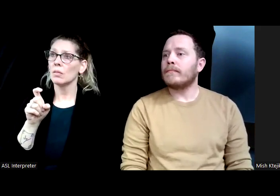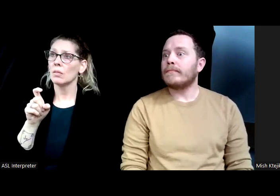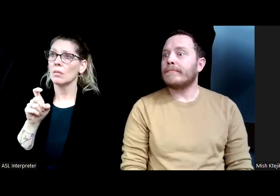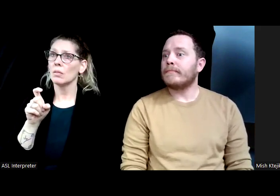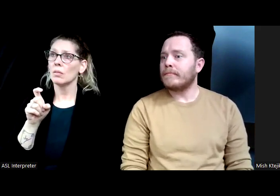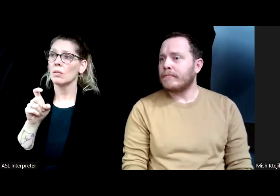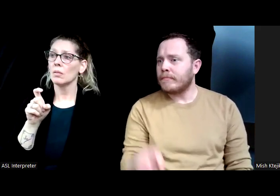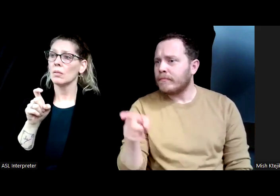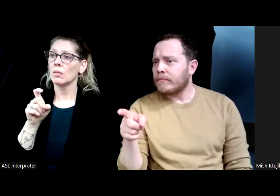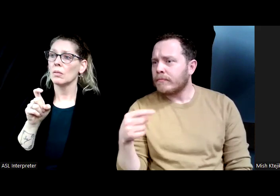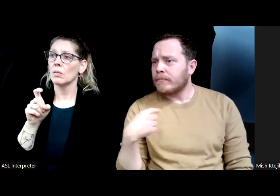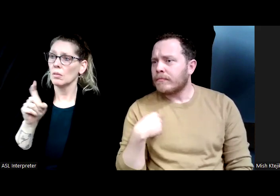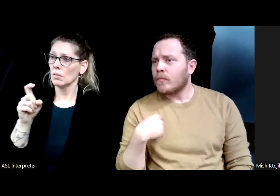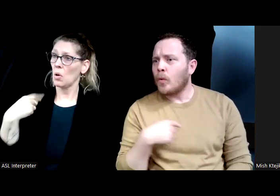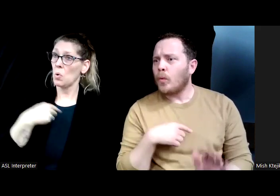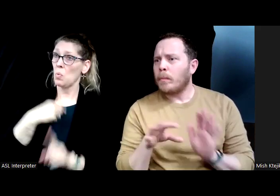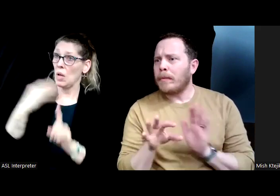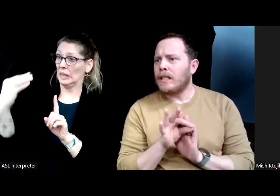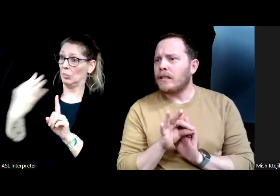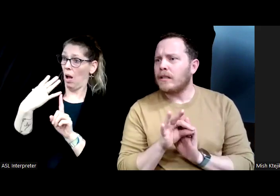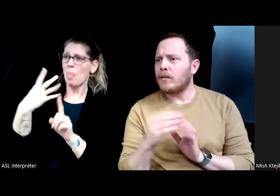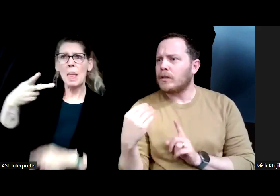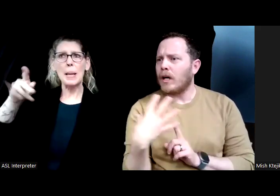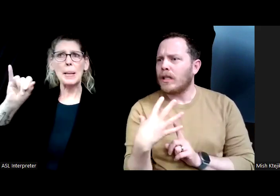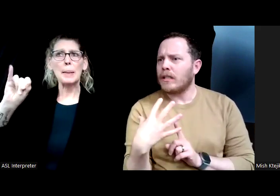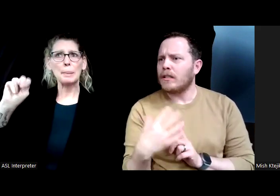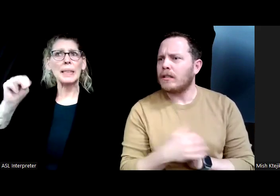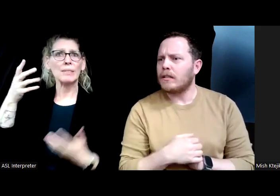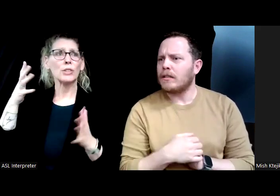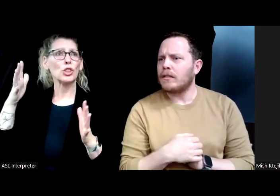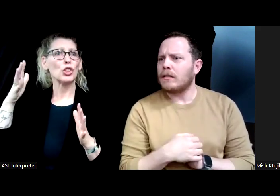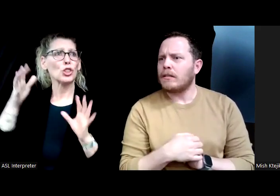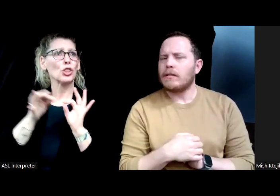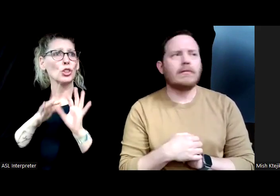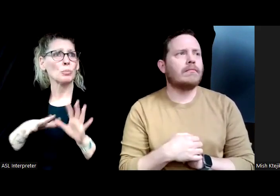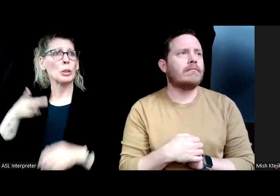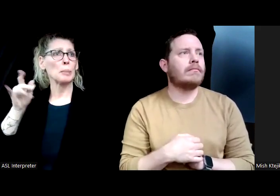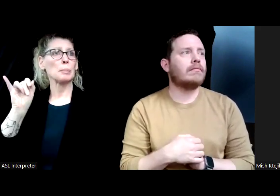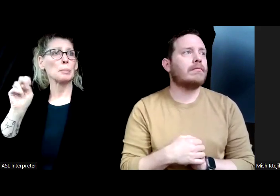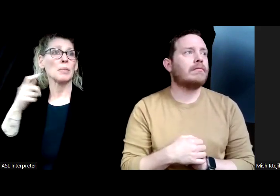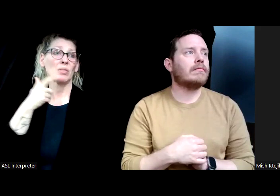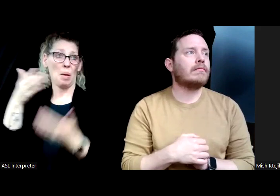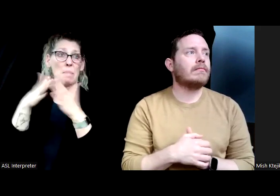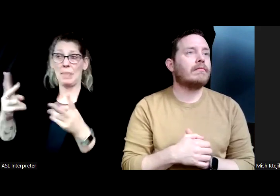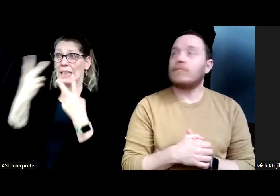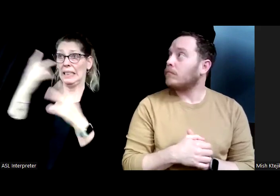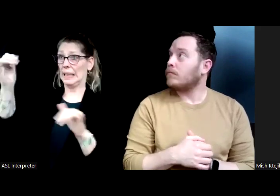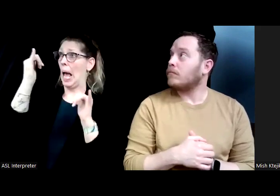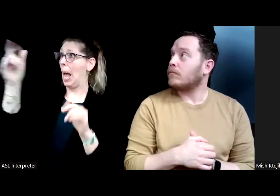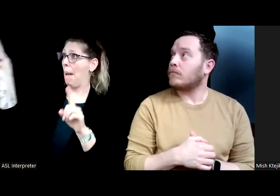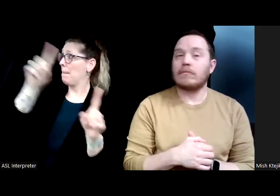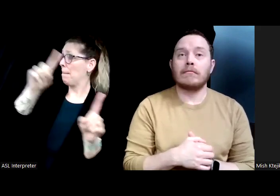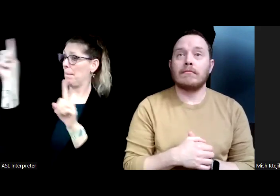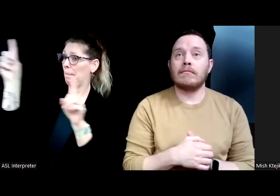we? Mary, do we have the spotlight on ASL interpreter? is exactly what the public will see is what's up on the screen.